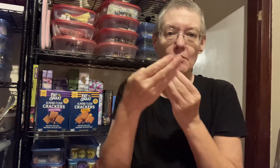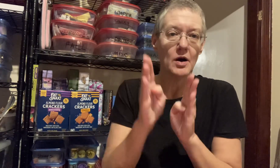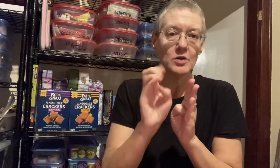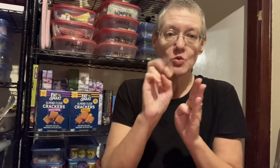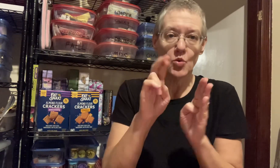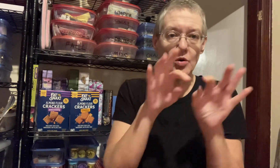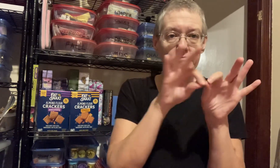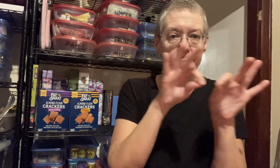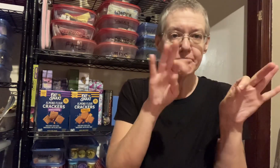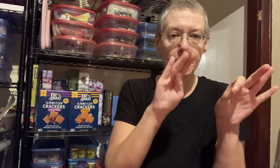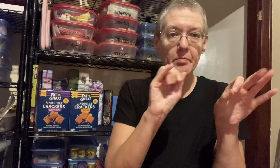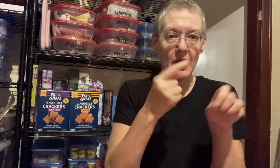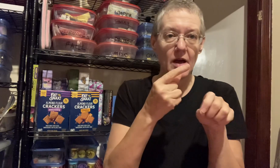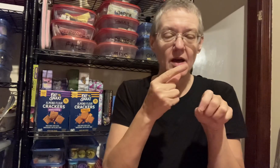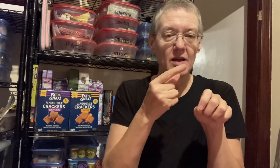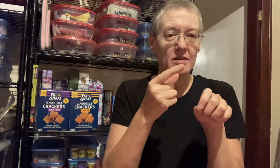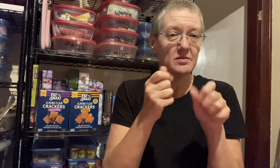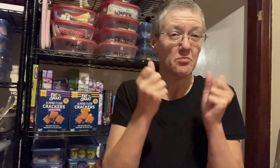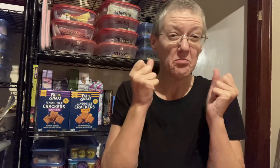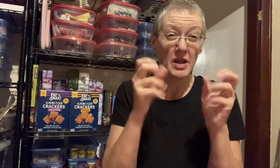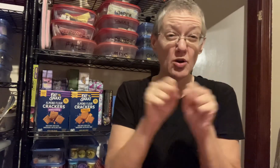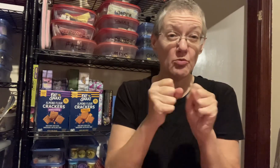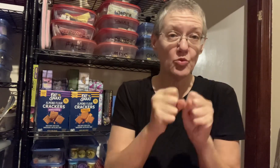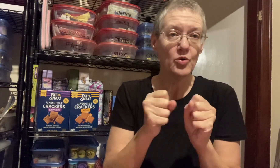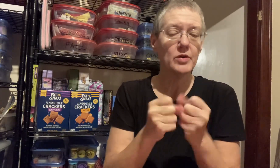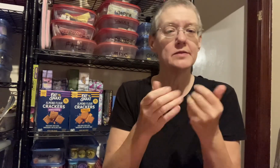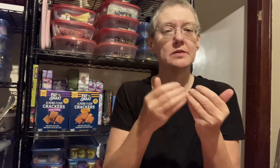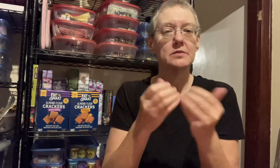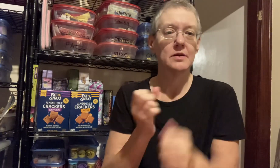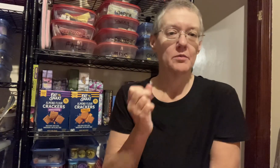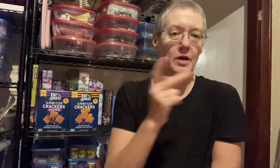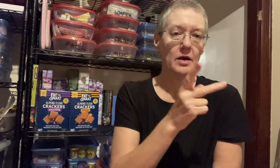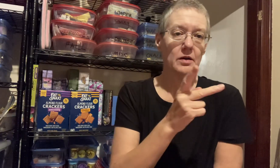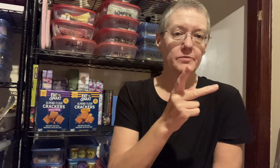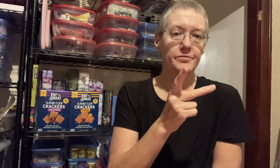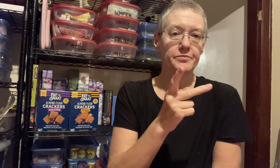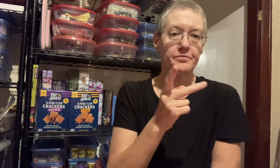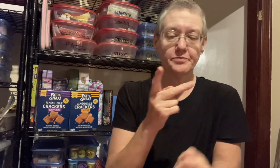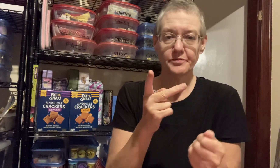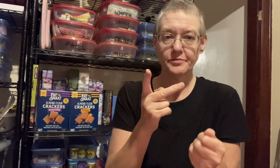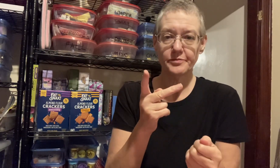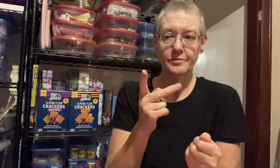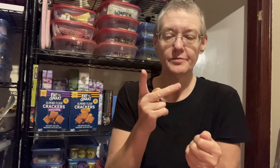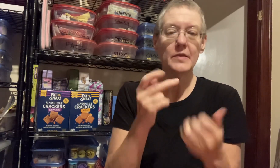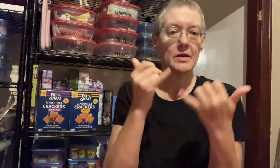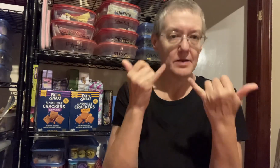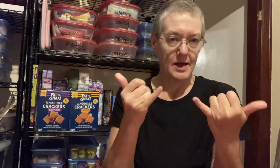get a box with or a bag with a lot of broken crackers, it's easier to return them.